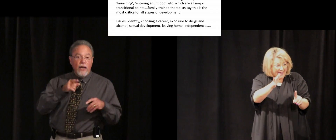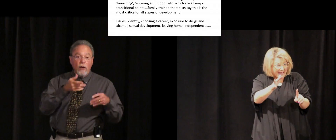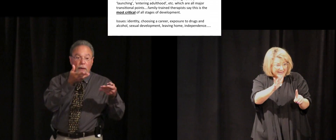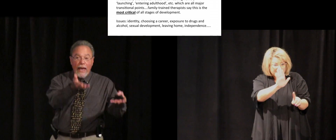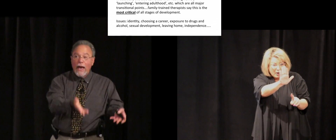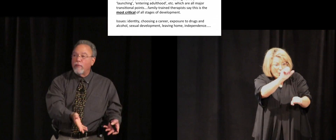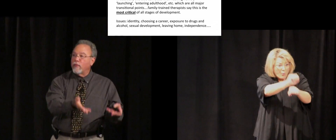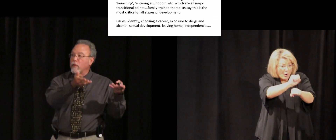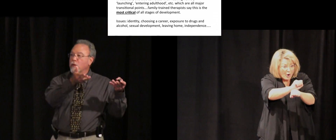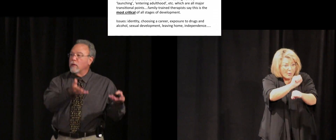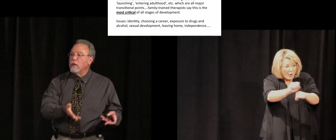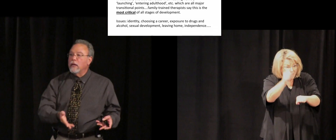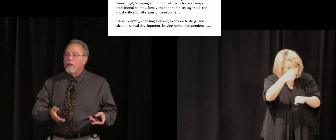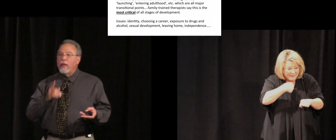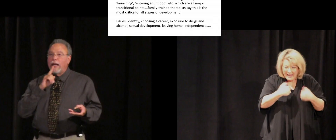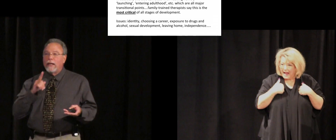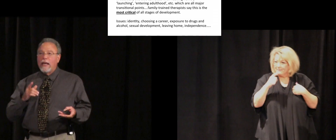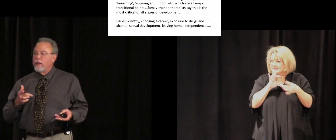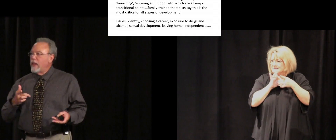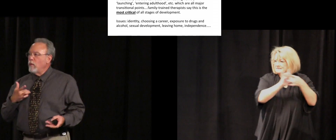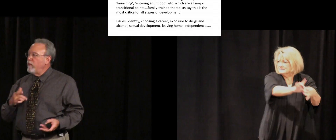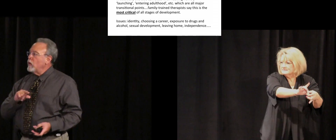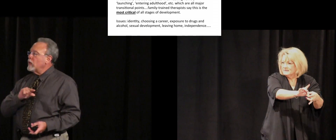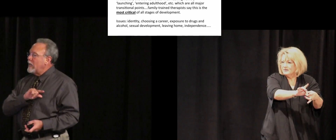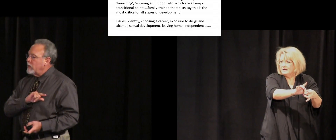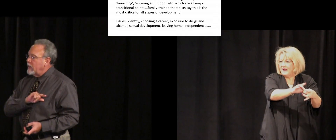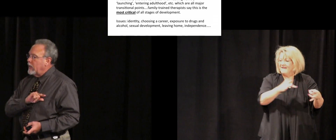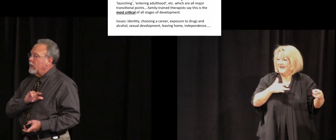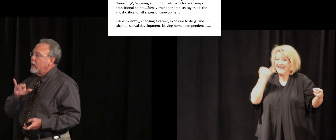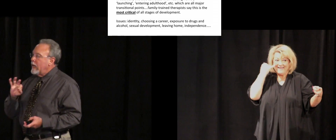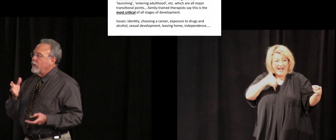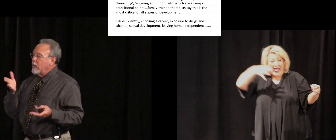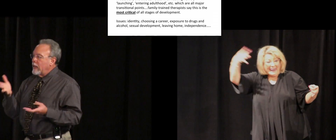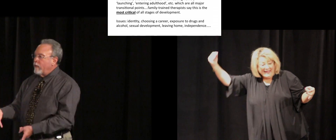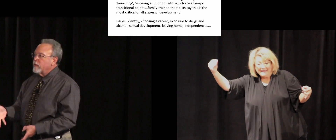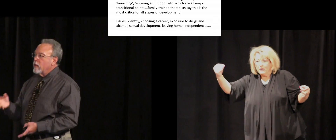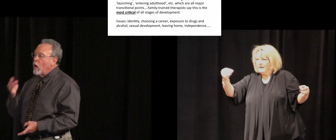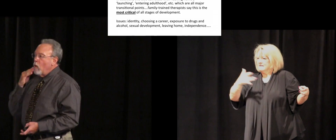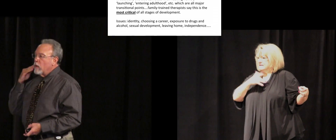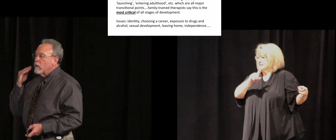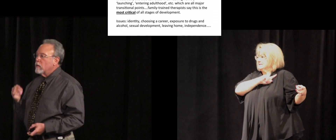of understanding of our own emotions that requires our own work.